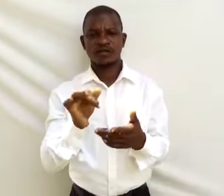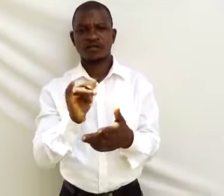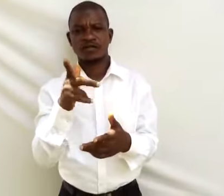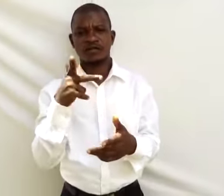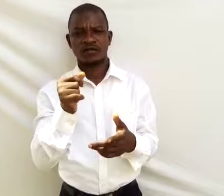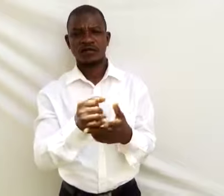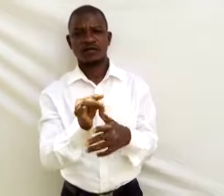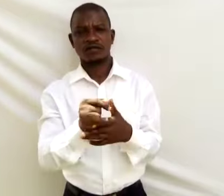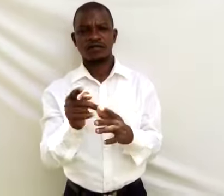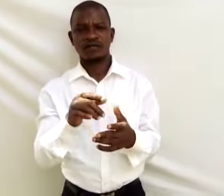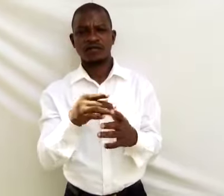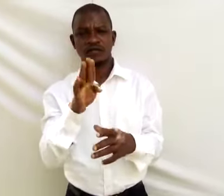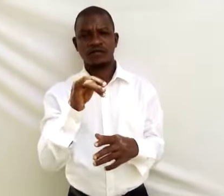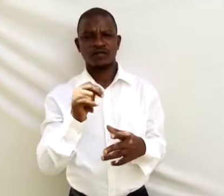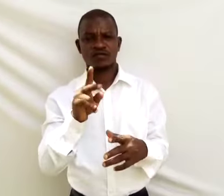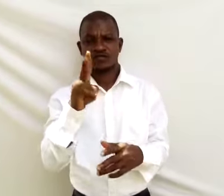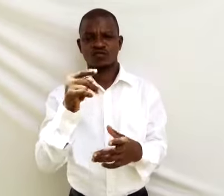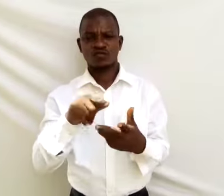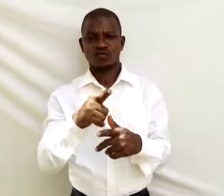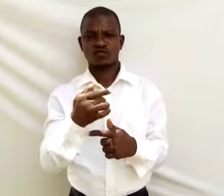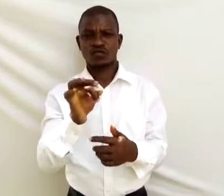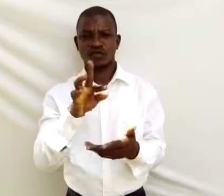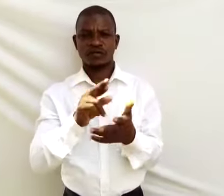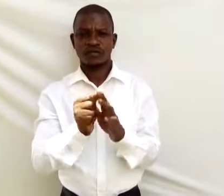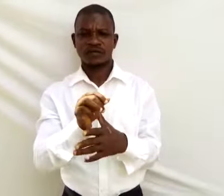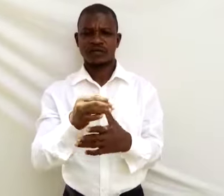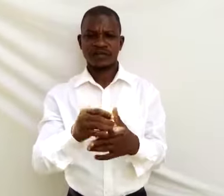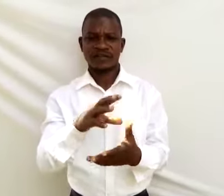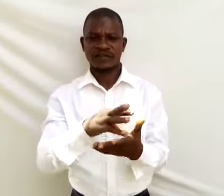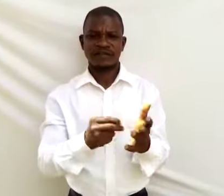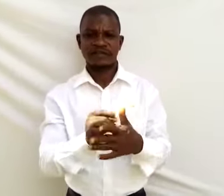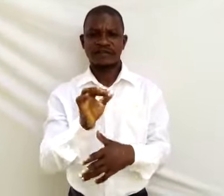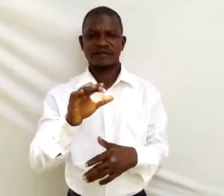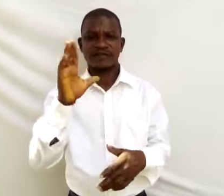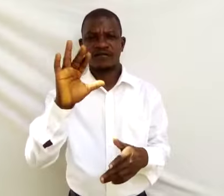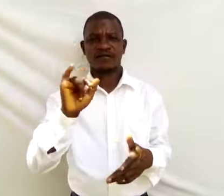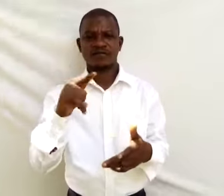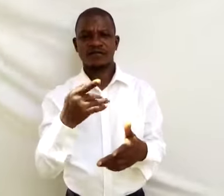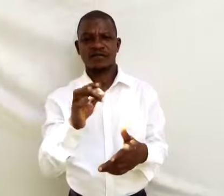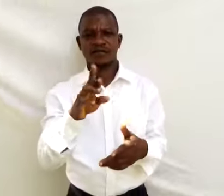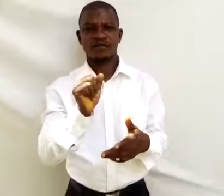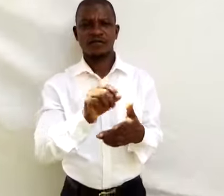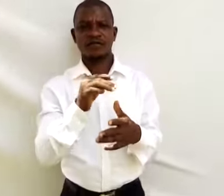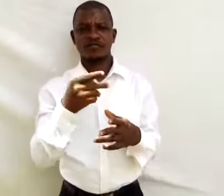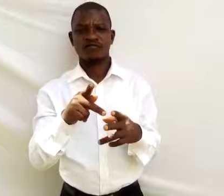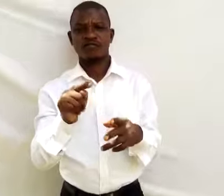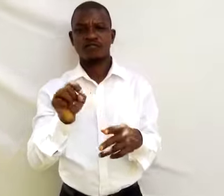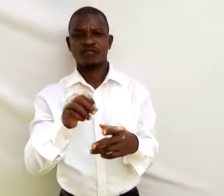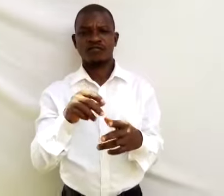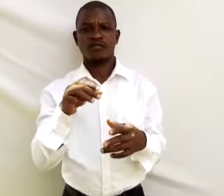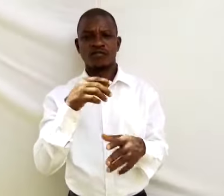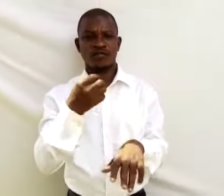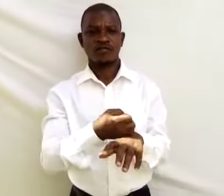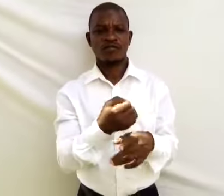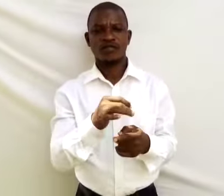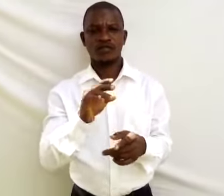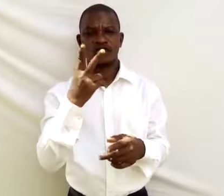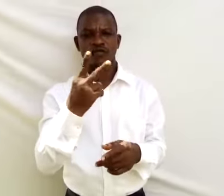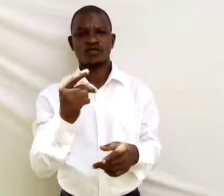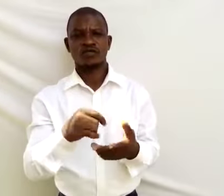extract, 2 grams yeast extract, and 5 grams peptone. 2. Solid or